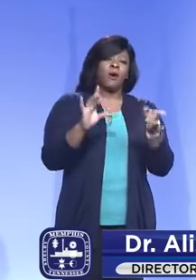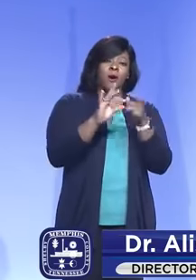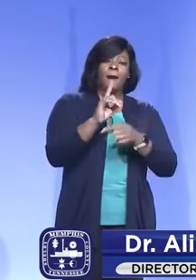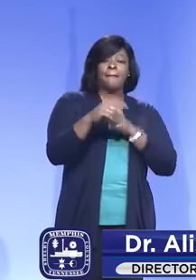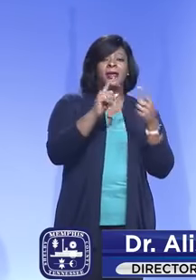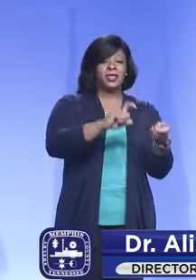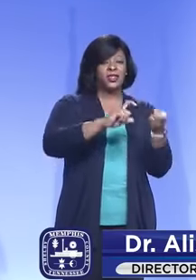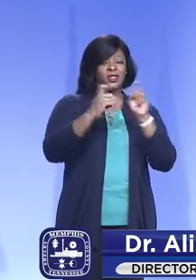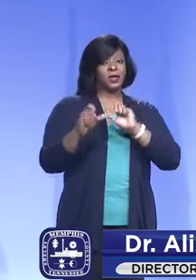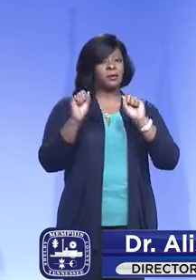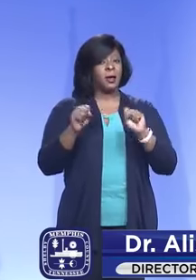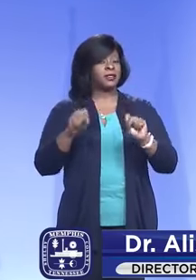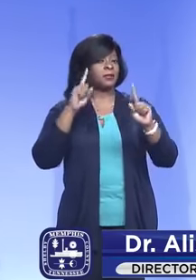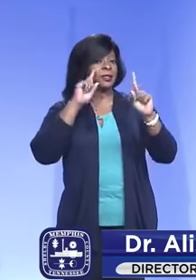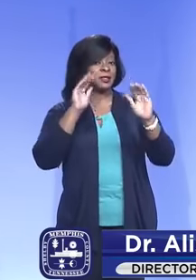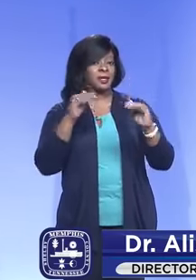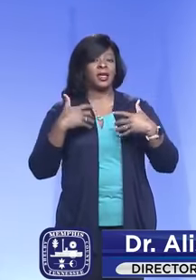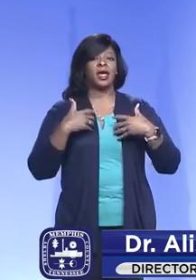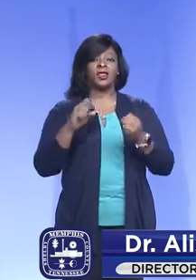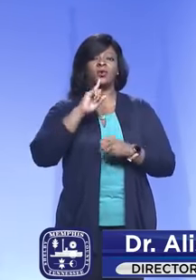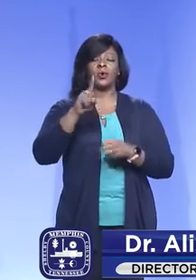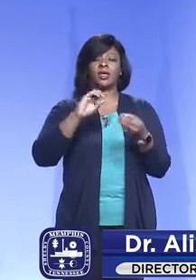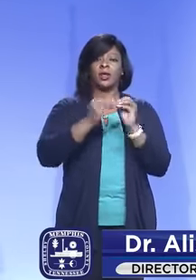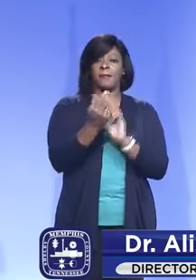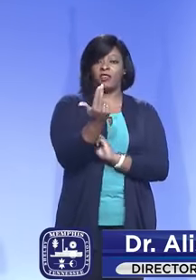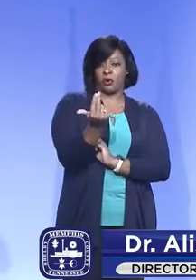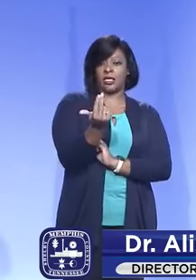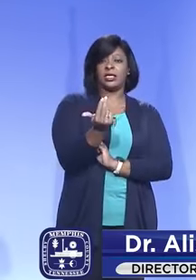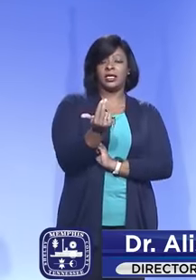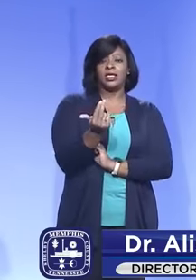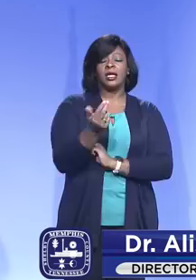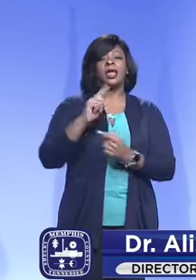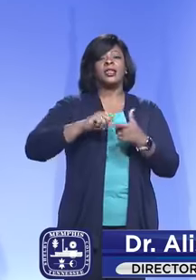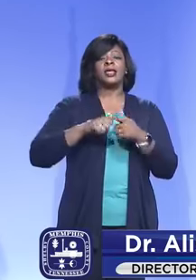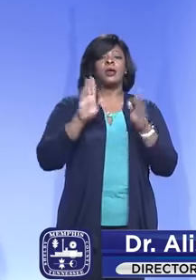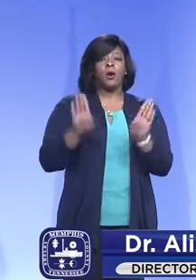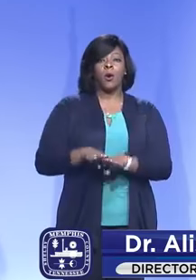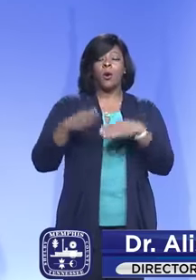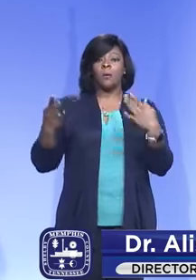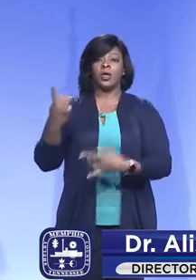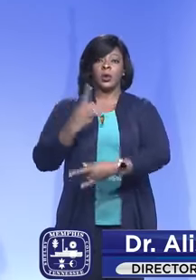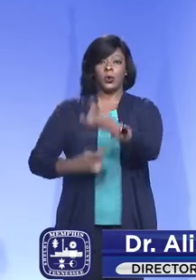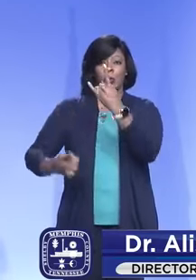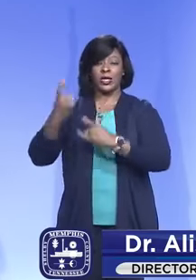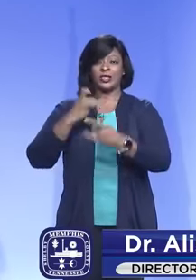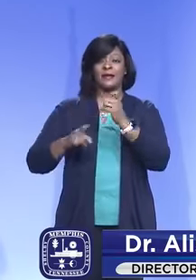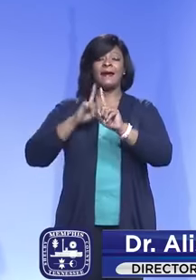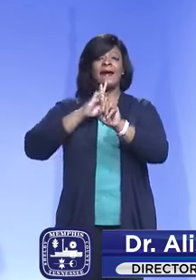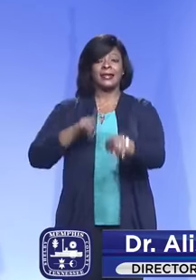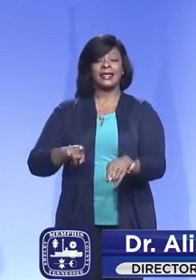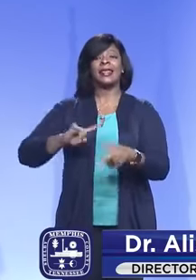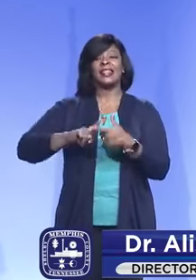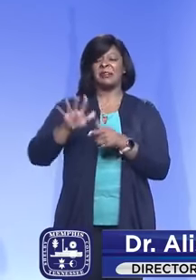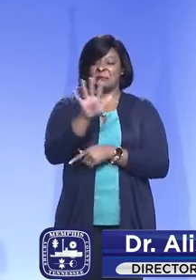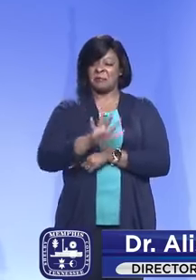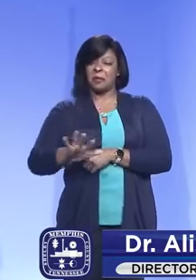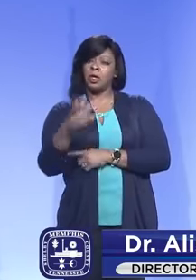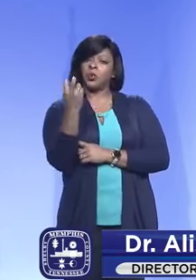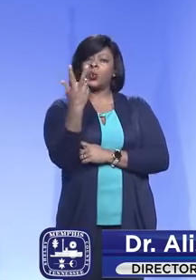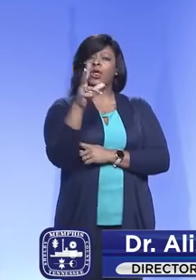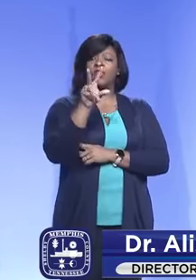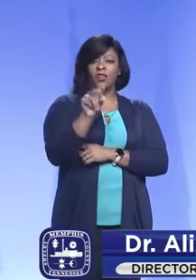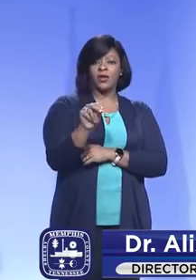the changes you can expect in Health Directive number 13. Then we will open it up to question and answers. And then around